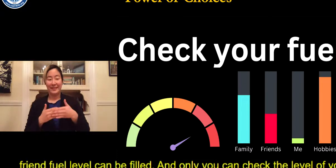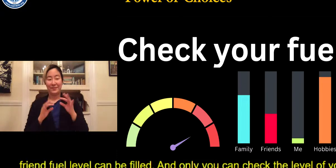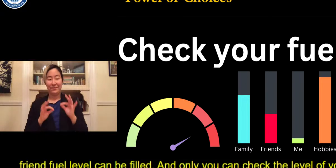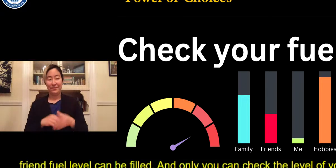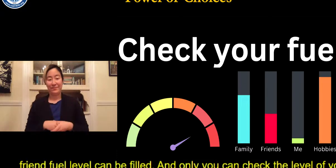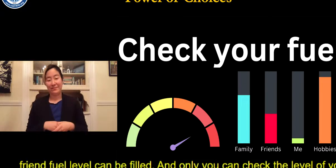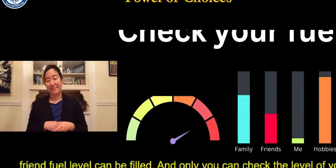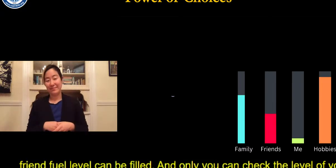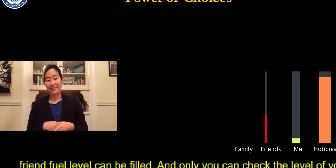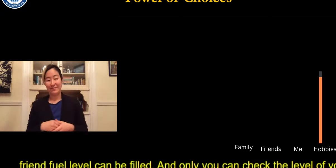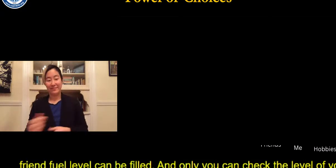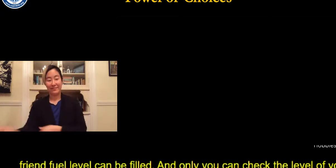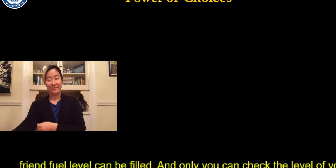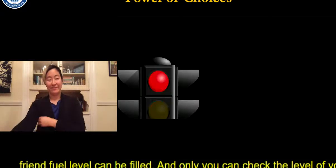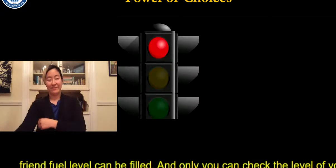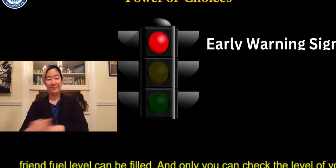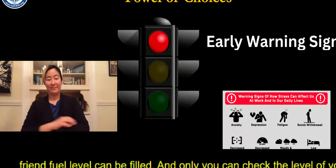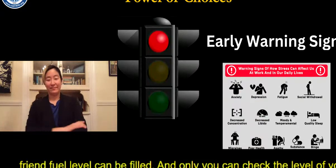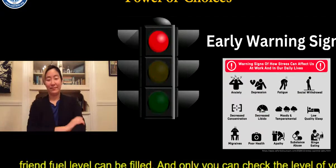own mental health?